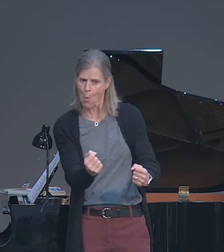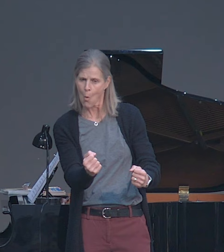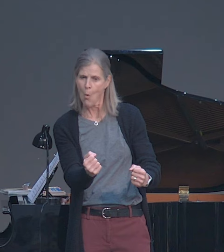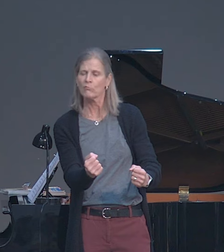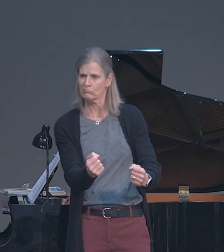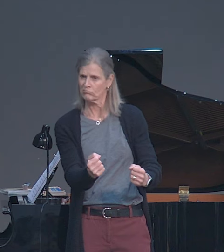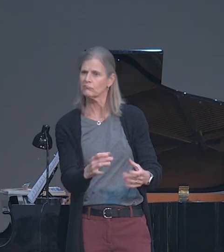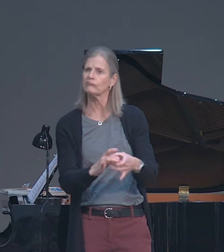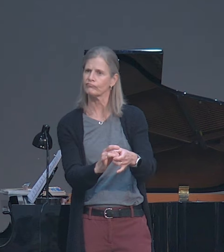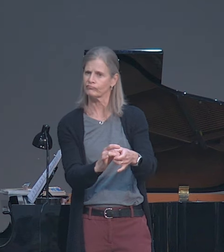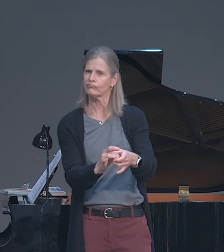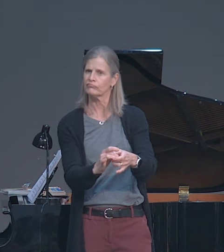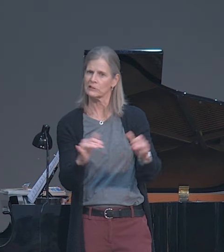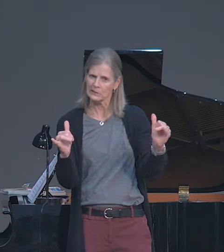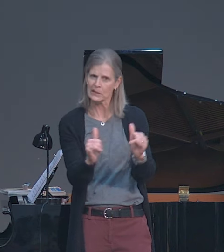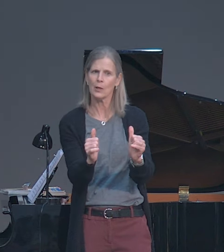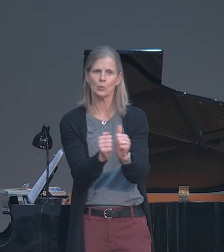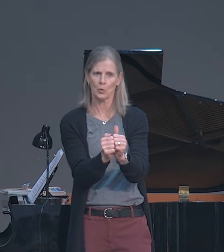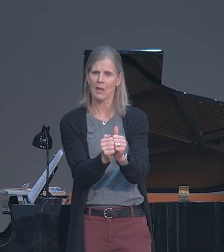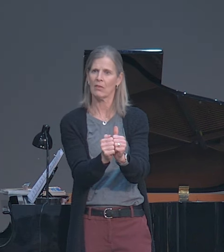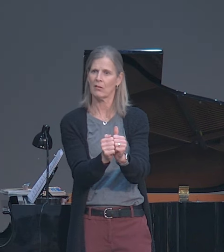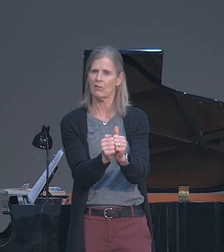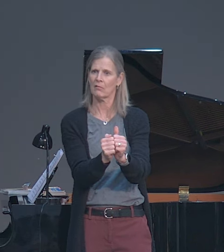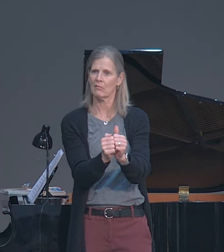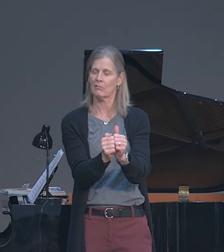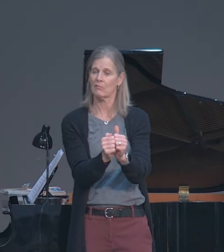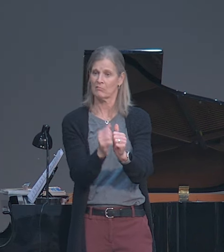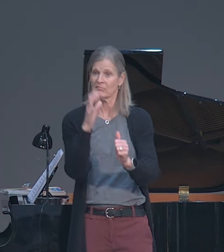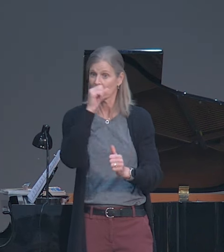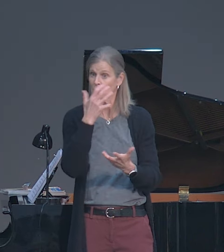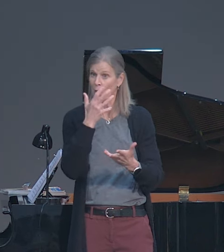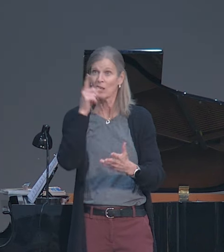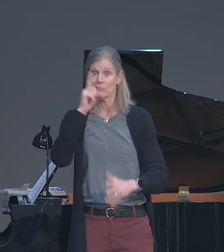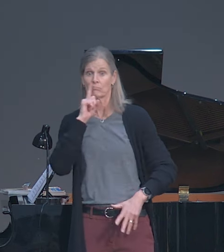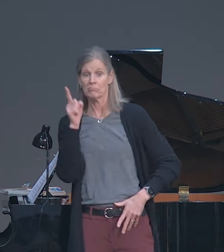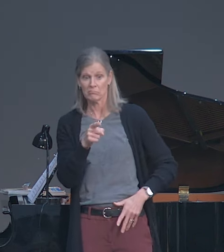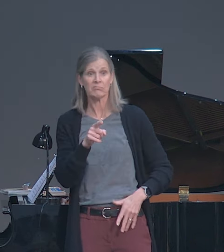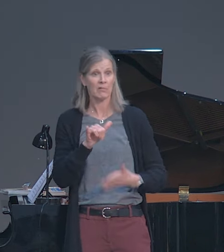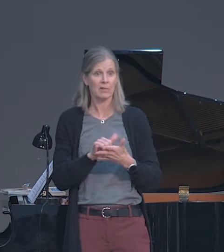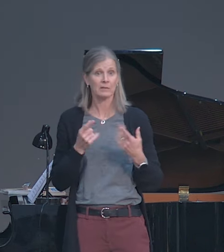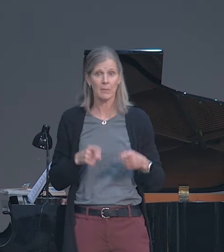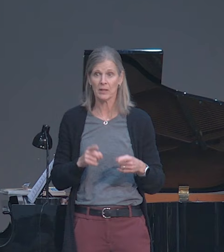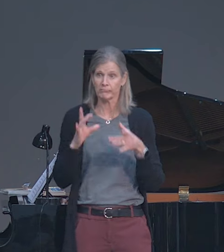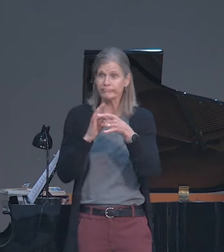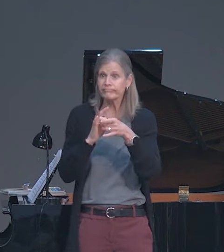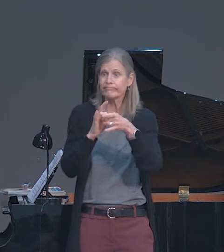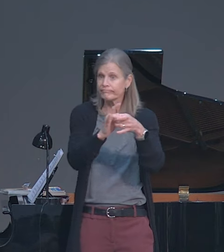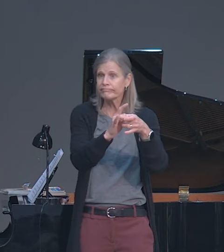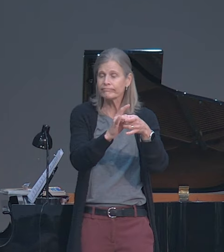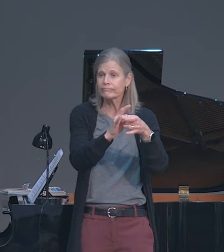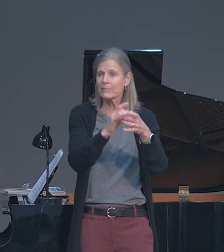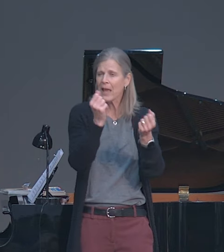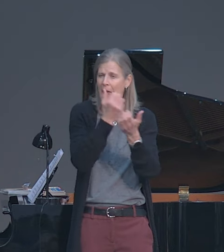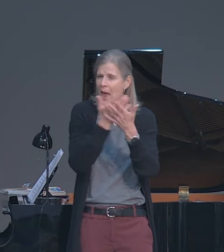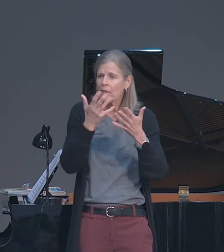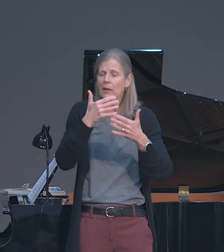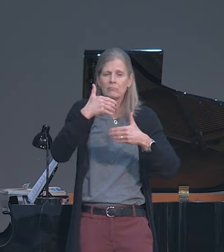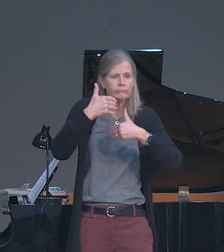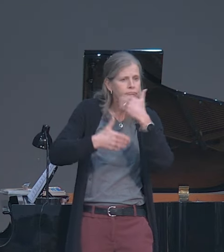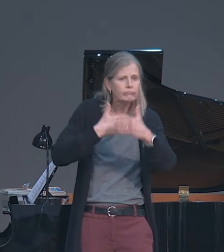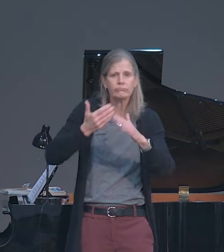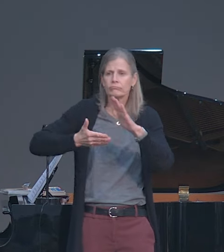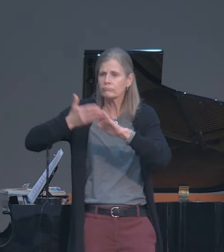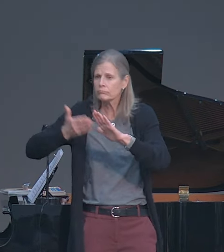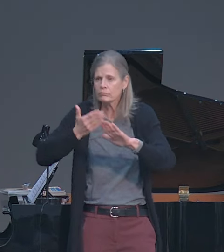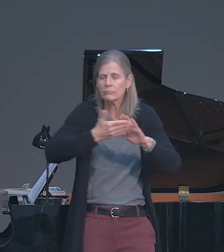word of his power to stay together, and guess what? They stay together. As the creator of the universe keeps everything functioning by the word of